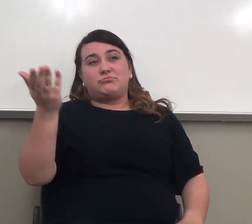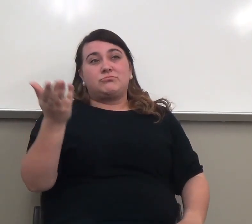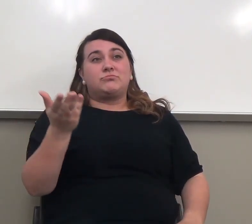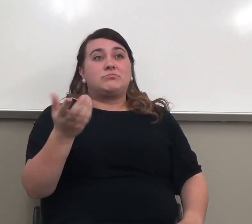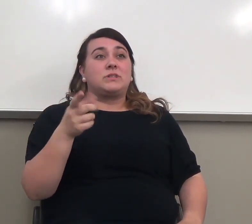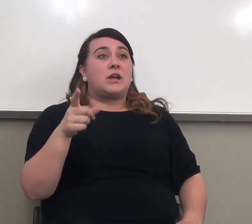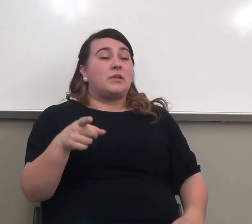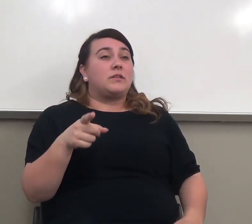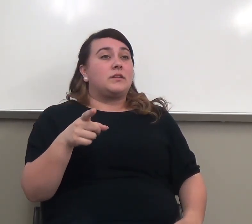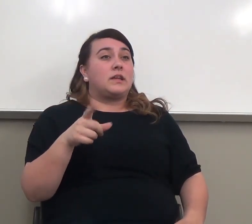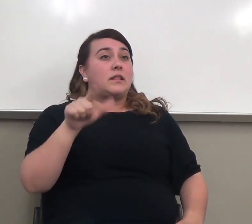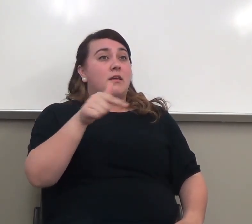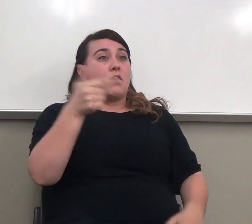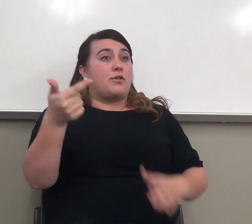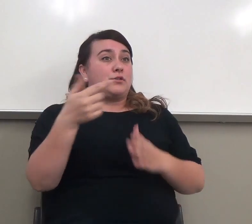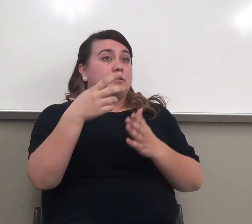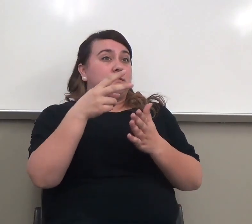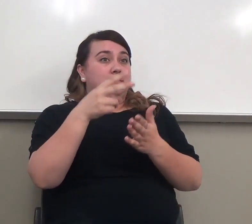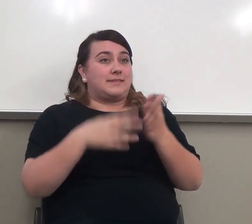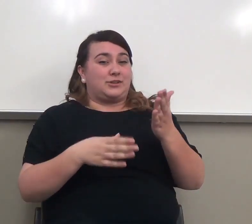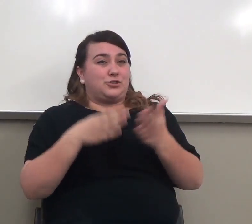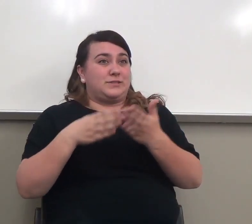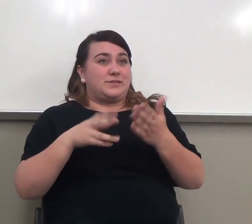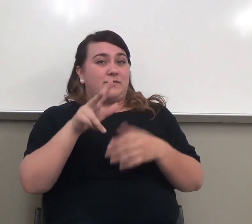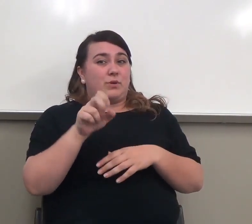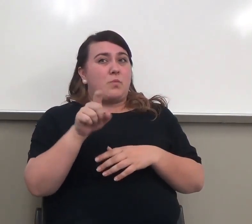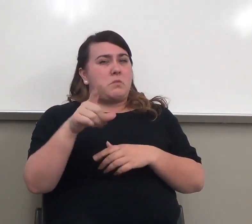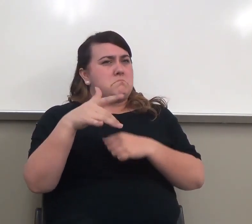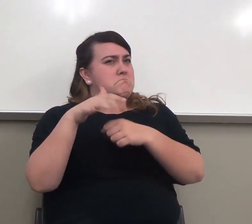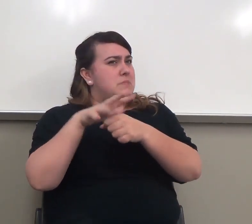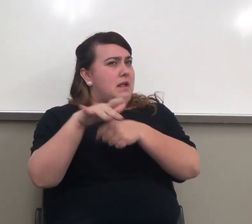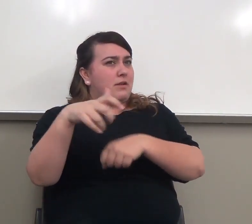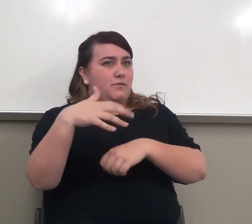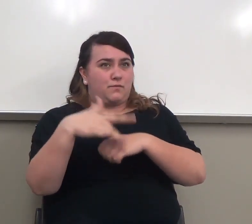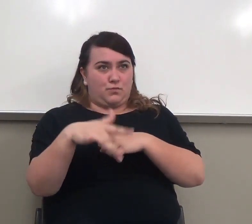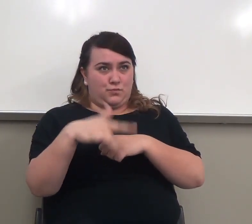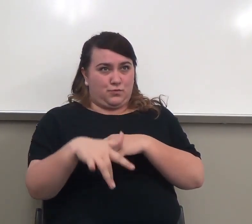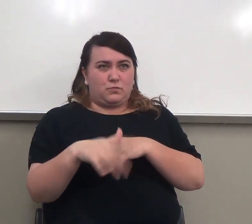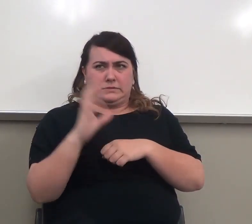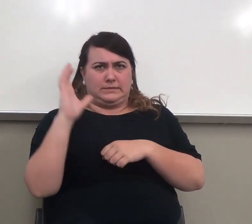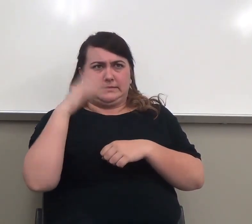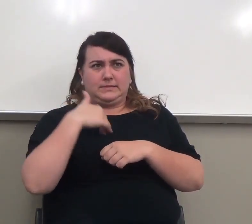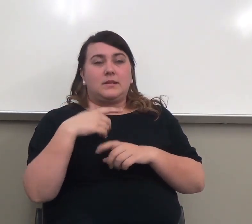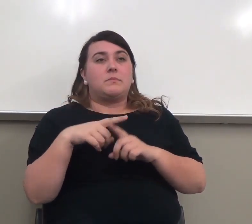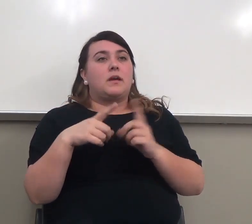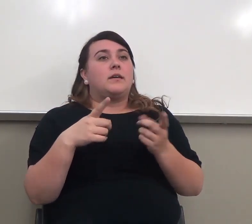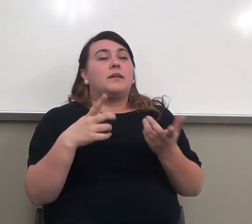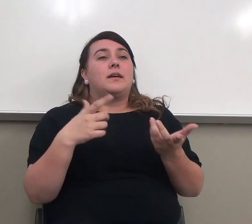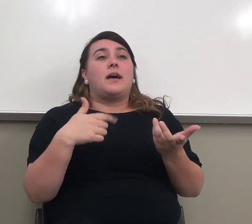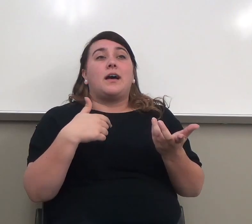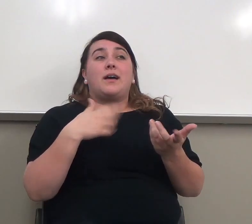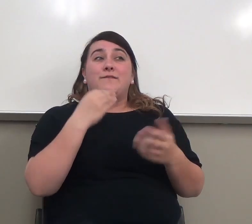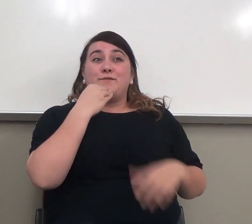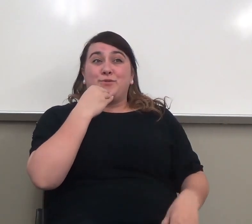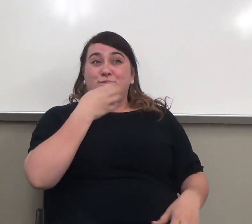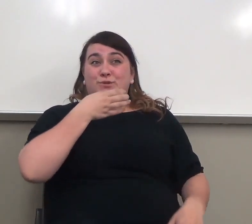in the other sections of the semester, which is unusual. Okay, I cannot allow food or drink. That's not